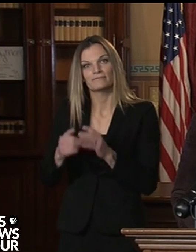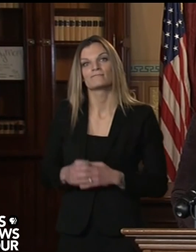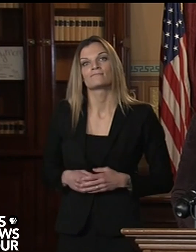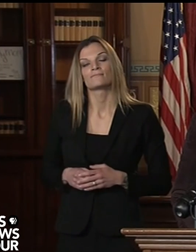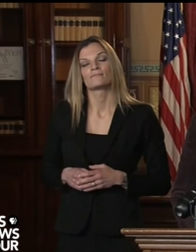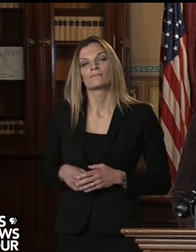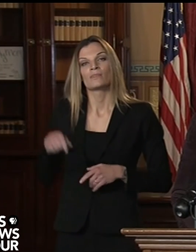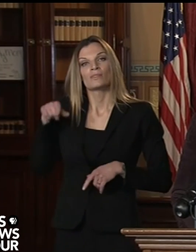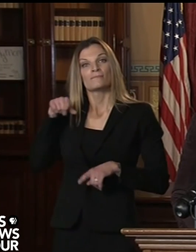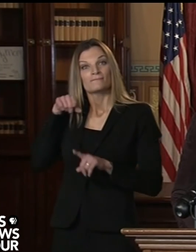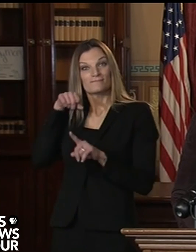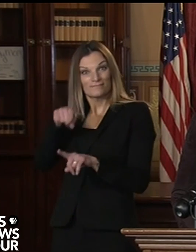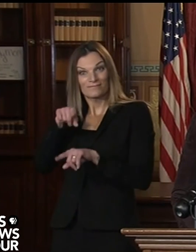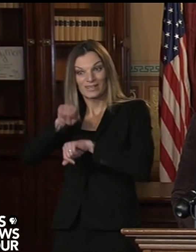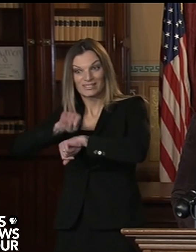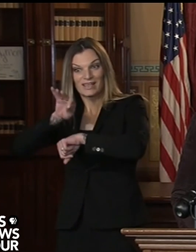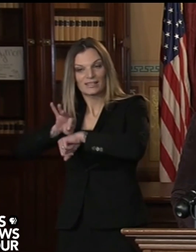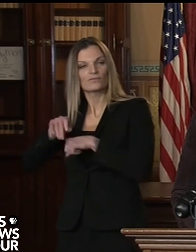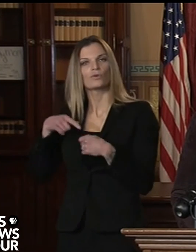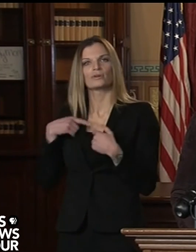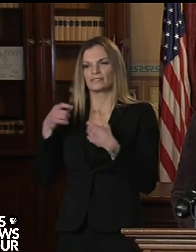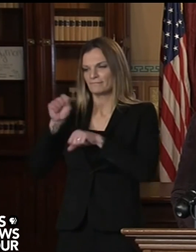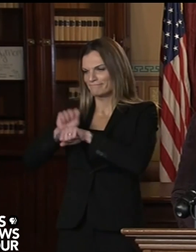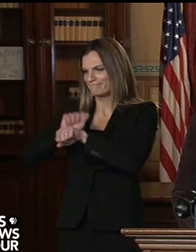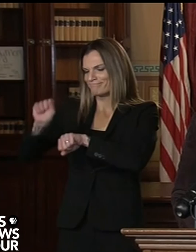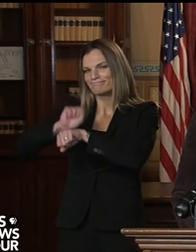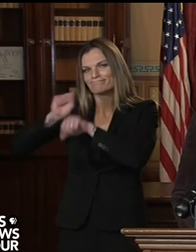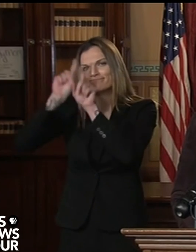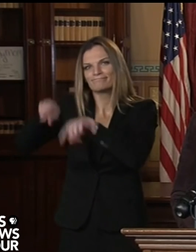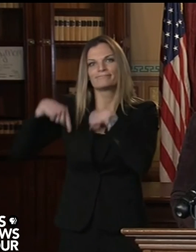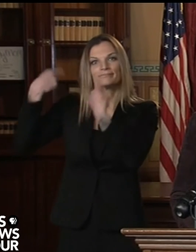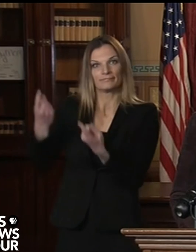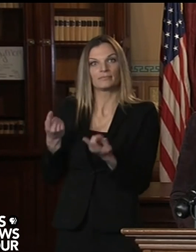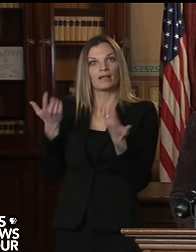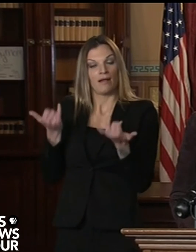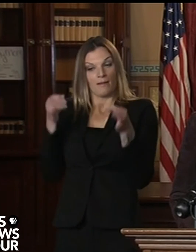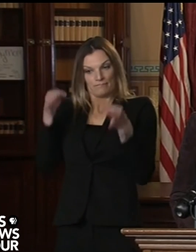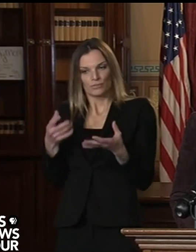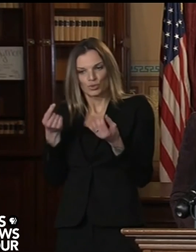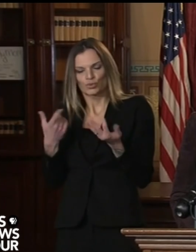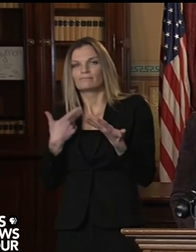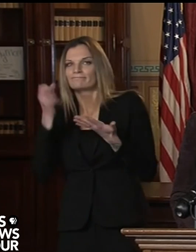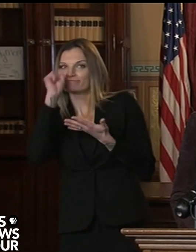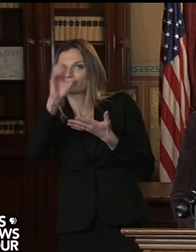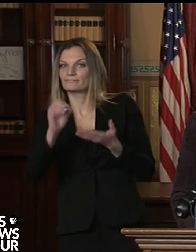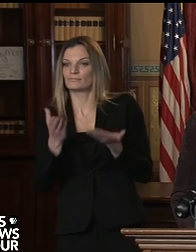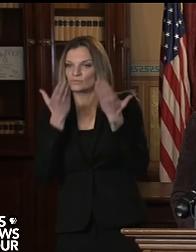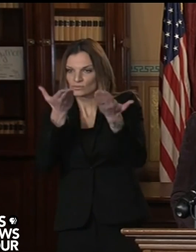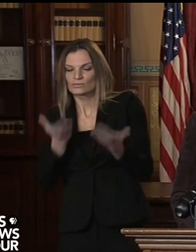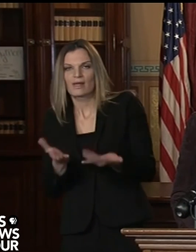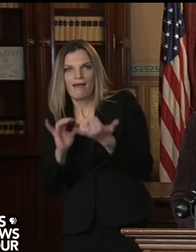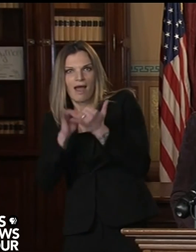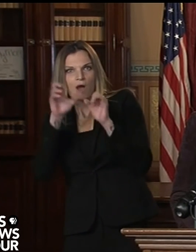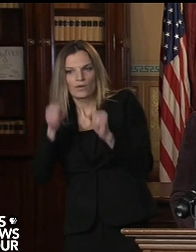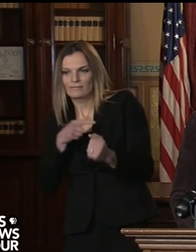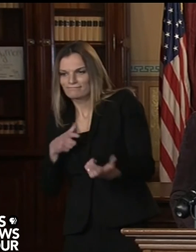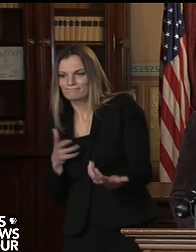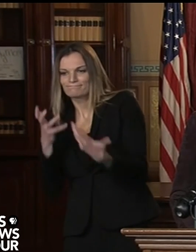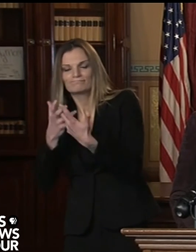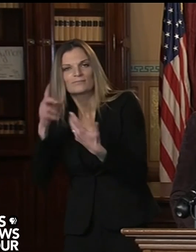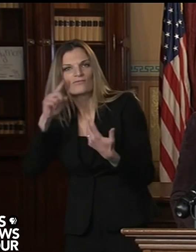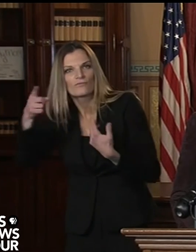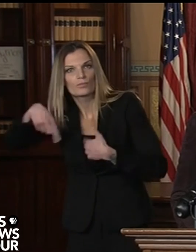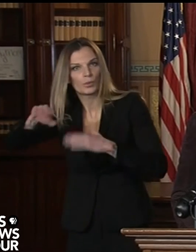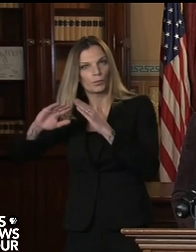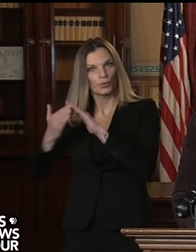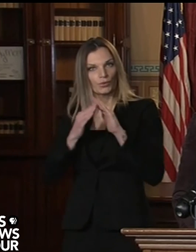task force has made a number of recommendations to address immediate gaps in the state's COVID-19 response, to